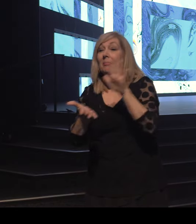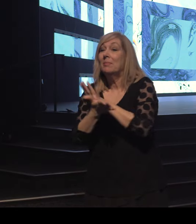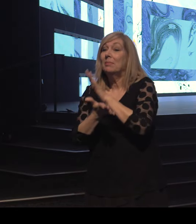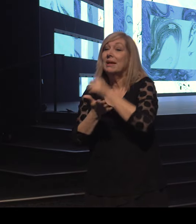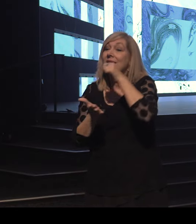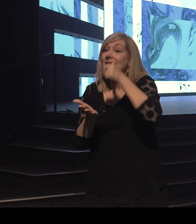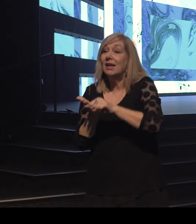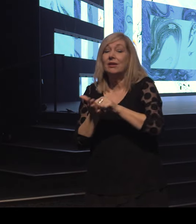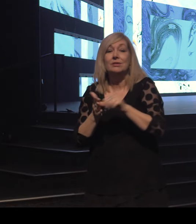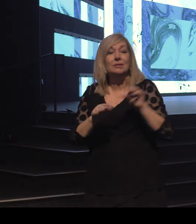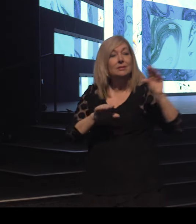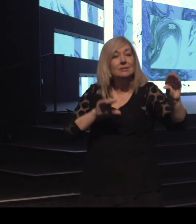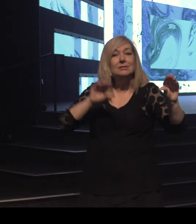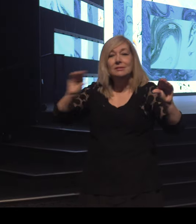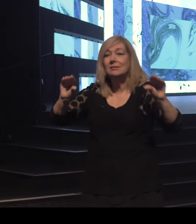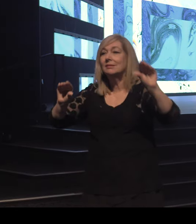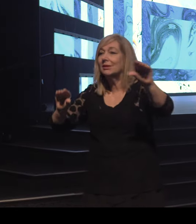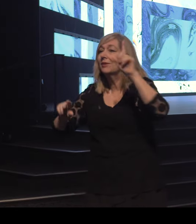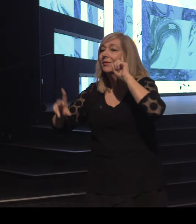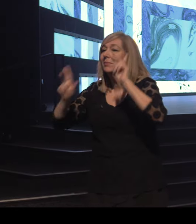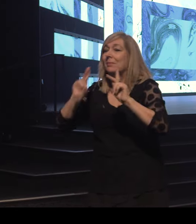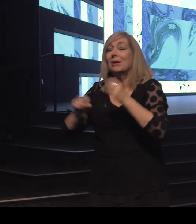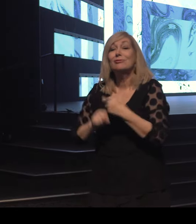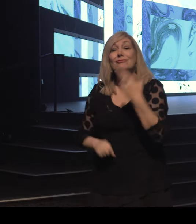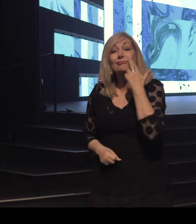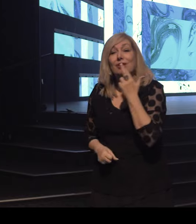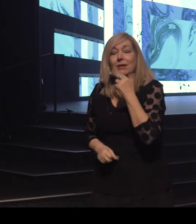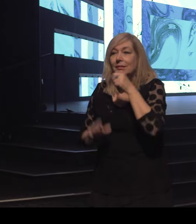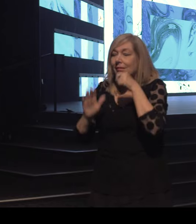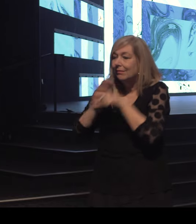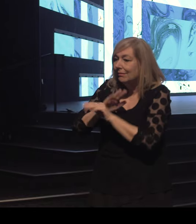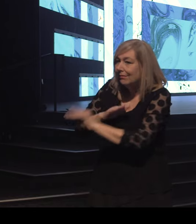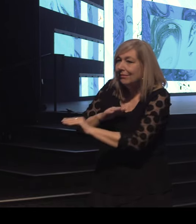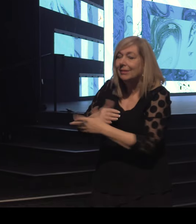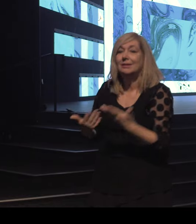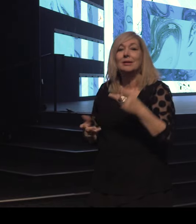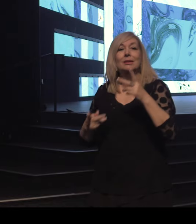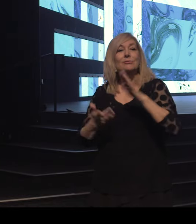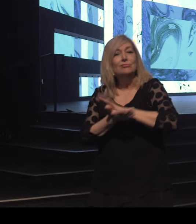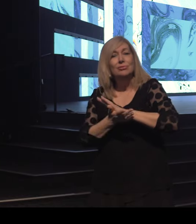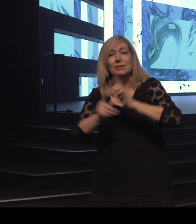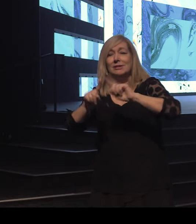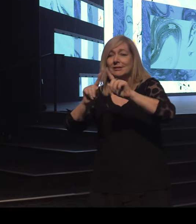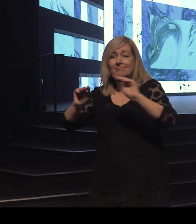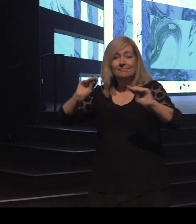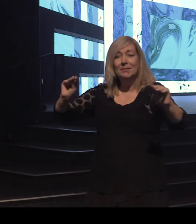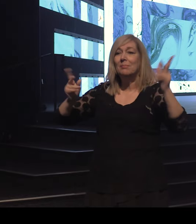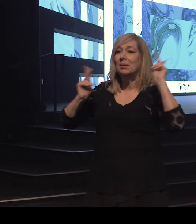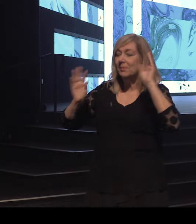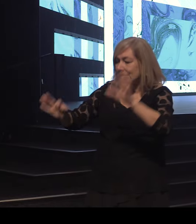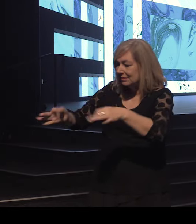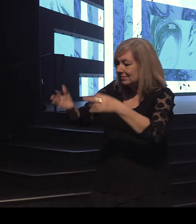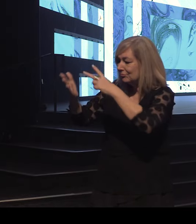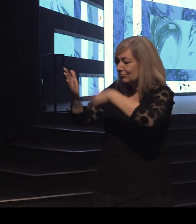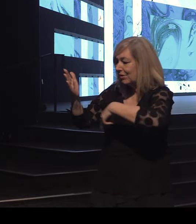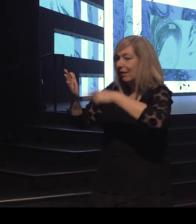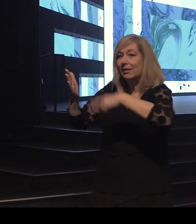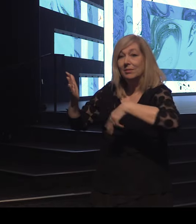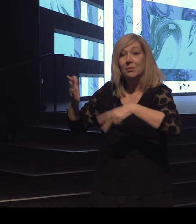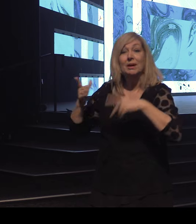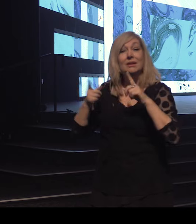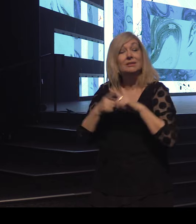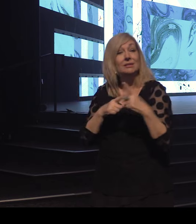public places all over Munich, like restaurants and schools and restrooms, for people to pick them up and read the message. And